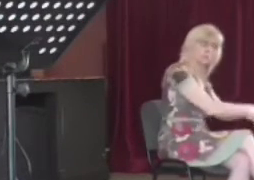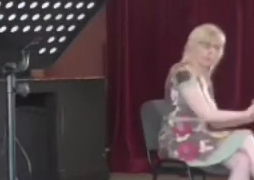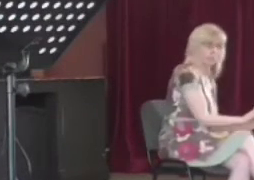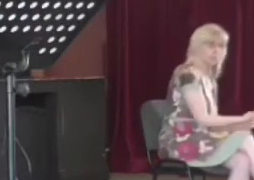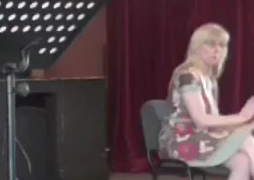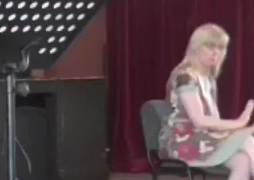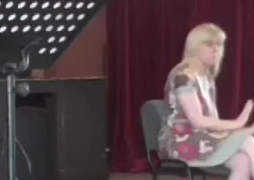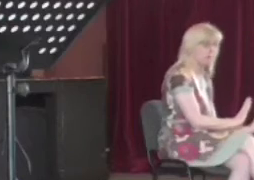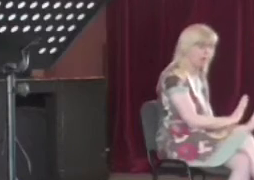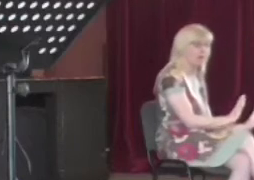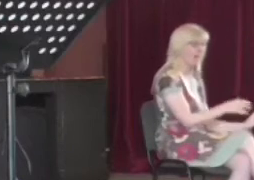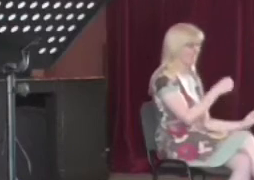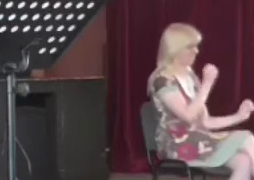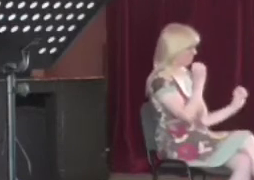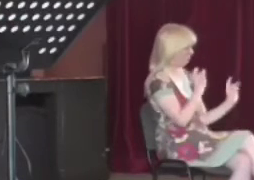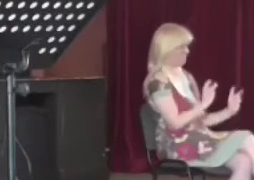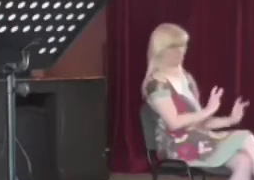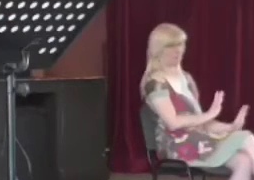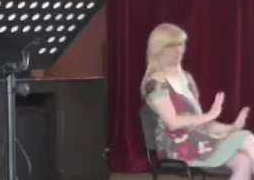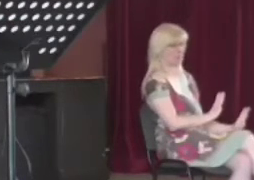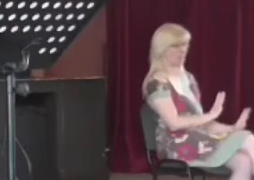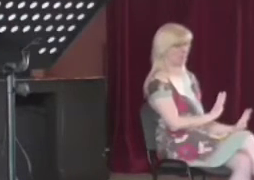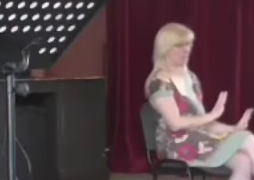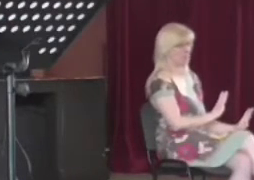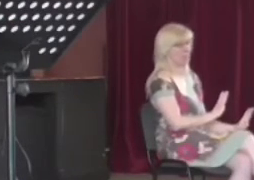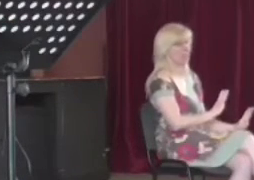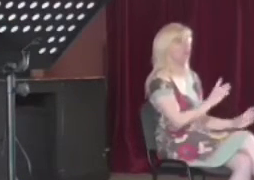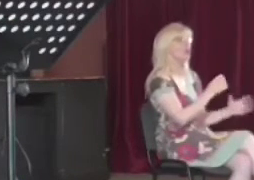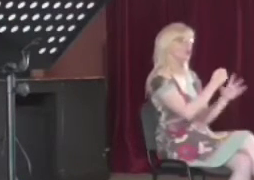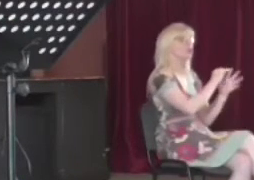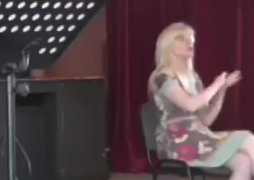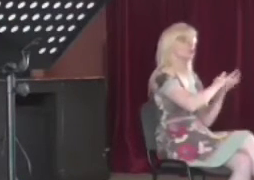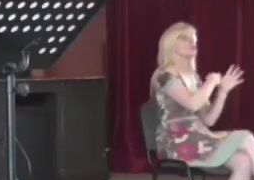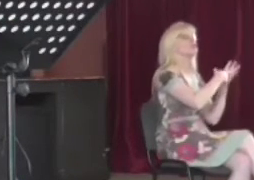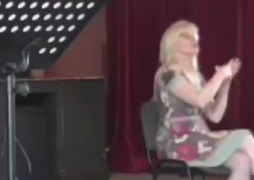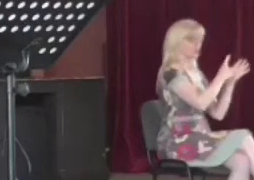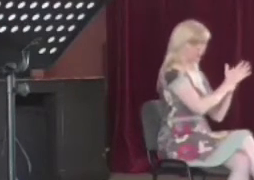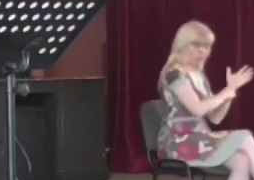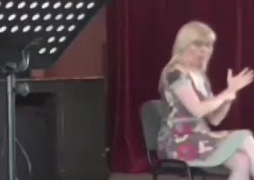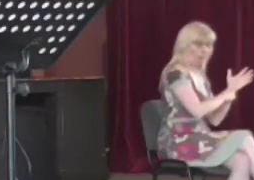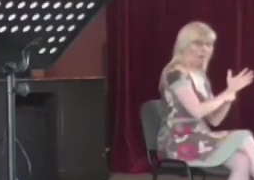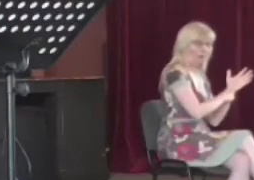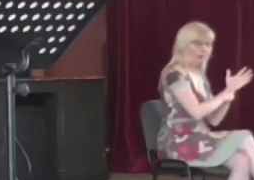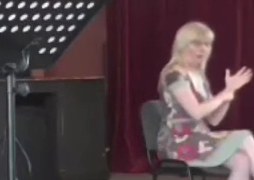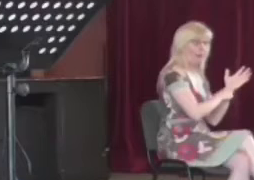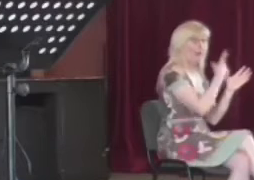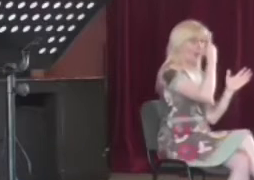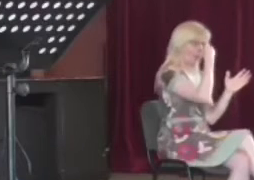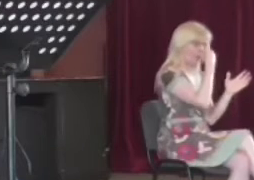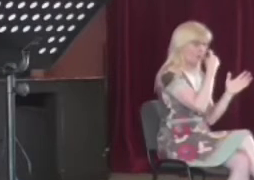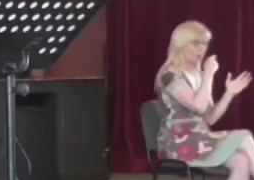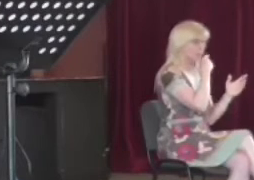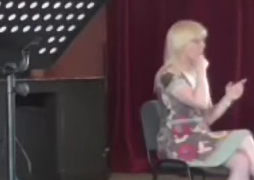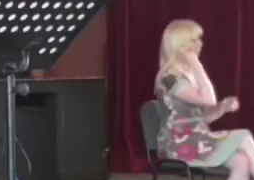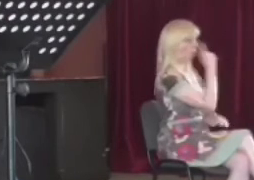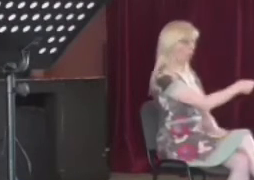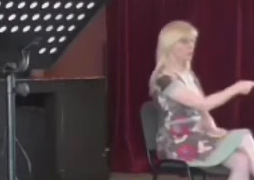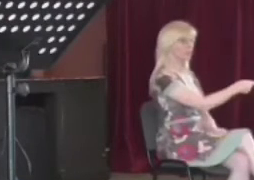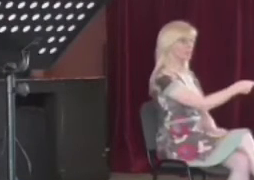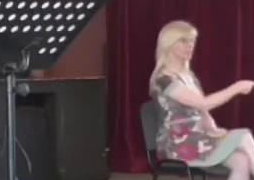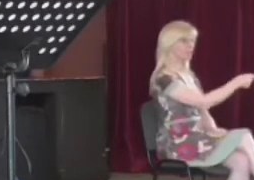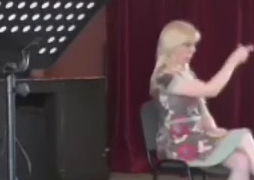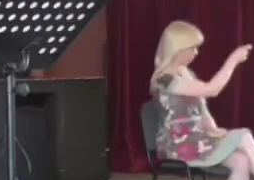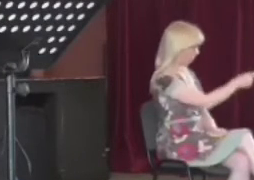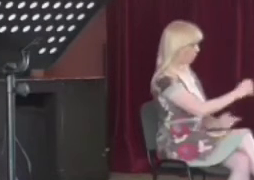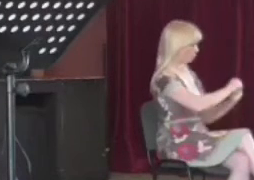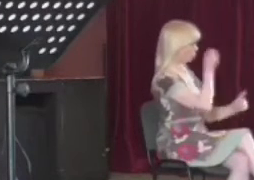Yet he was changed, transformed. And you know what? He also has a